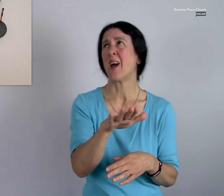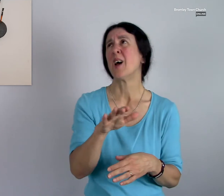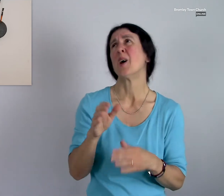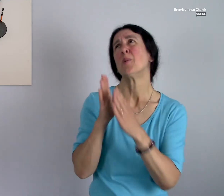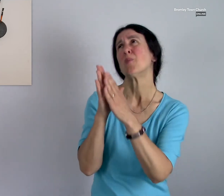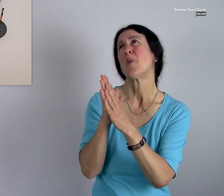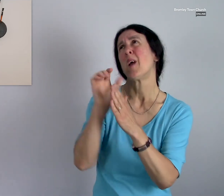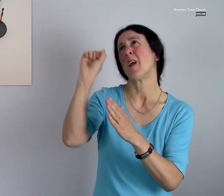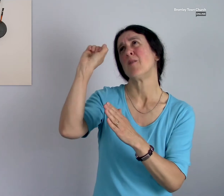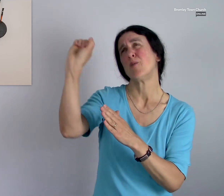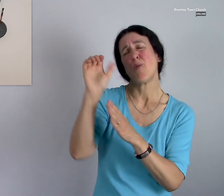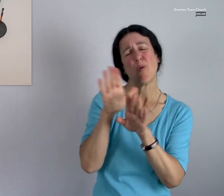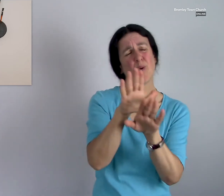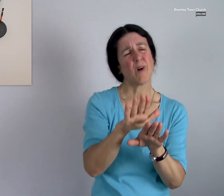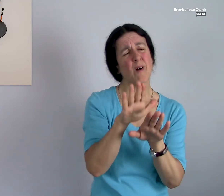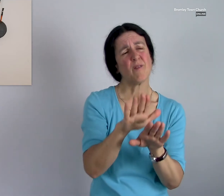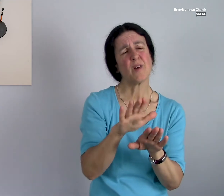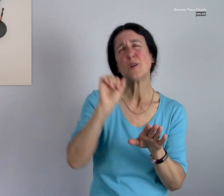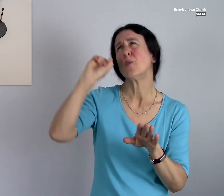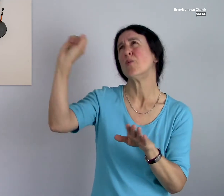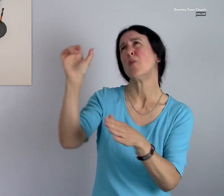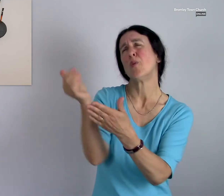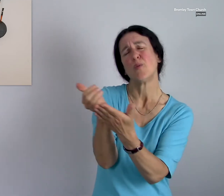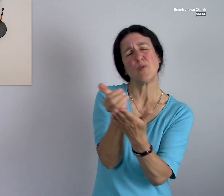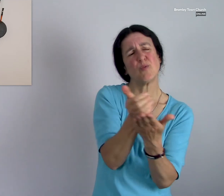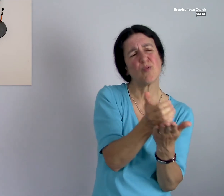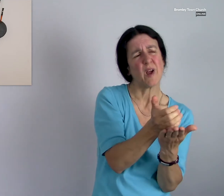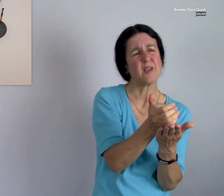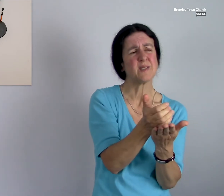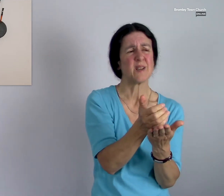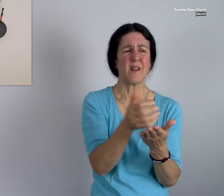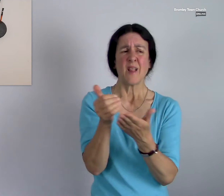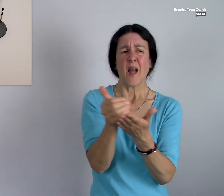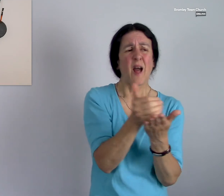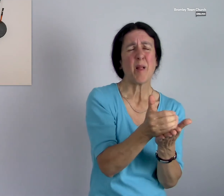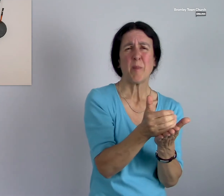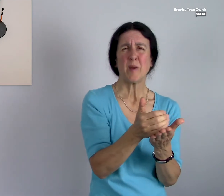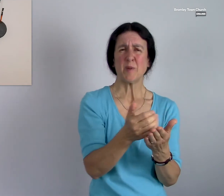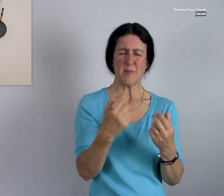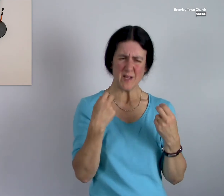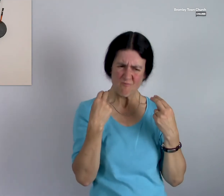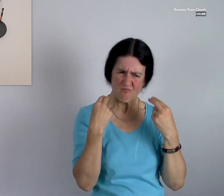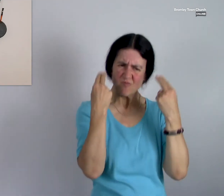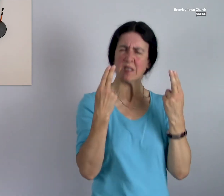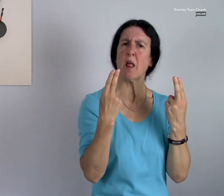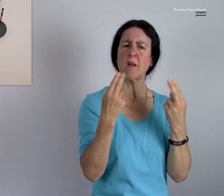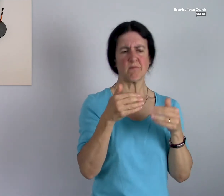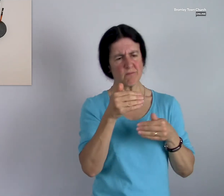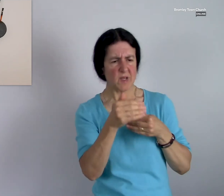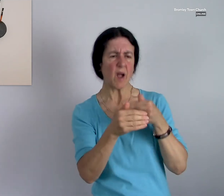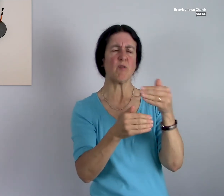that your grace will be with them, to cause them to be resilient, to cause them to keep on with